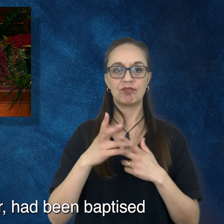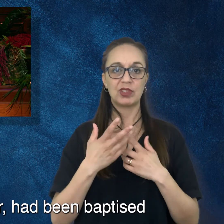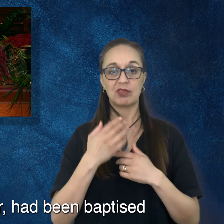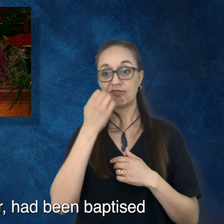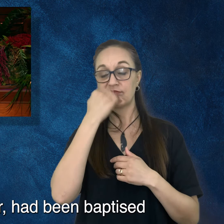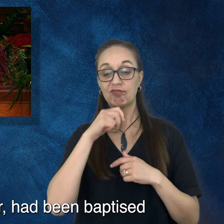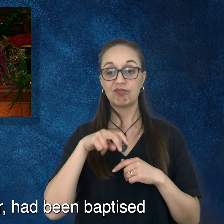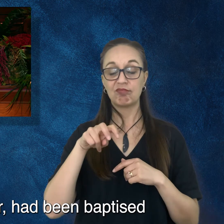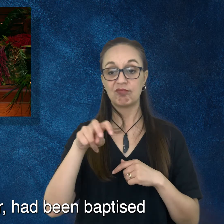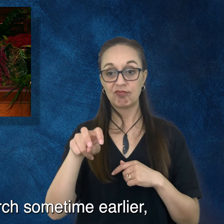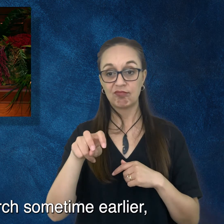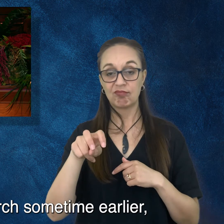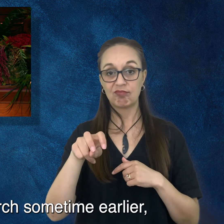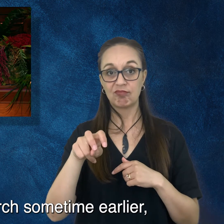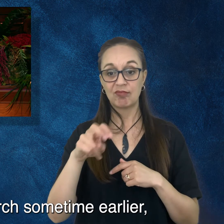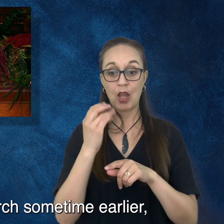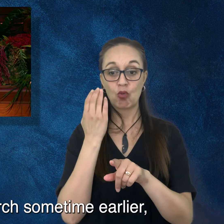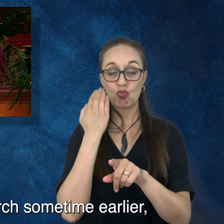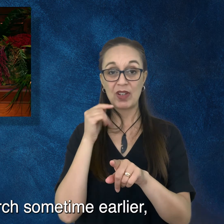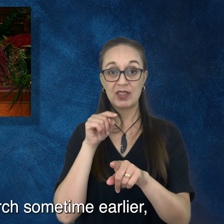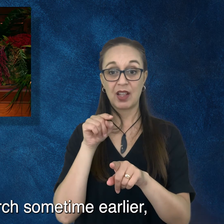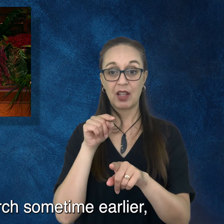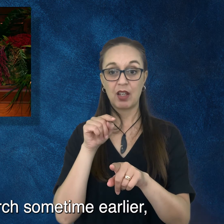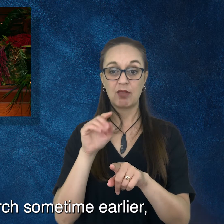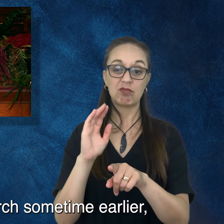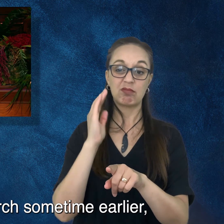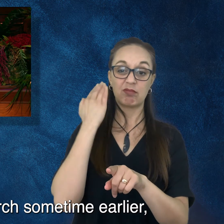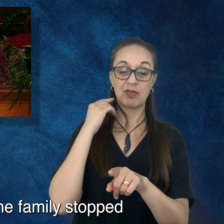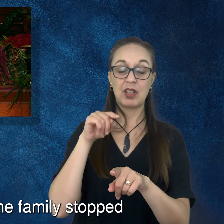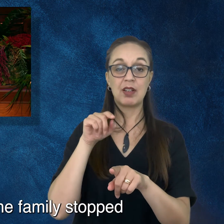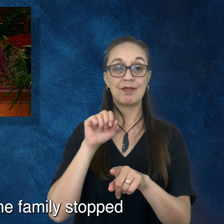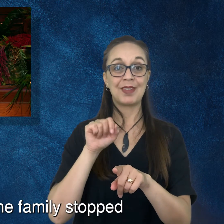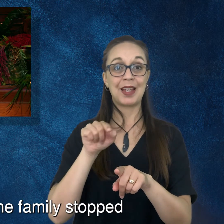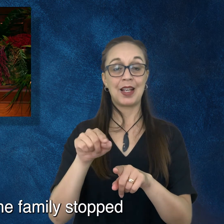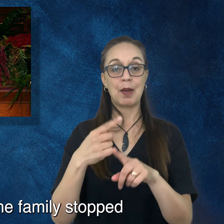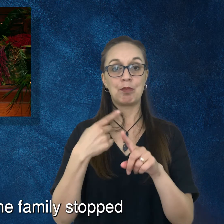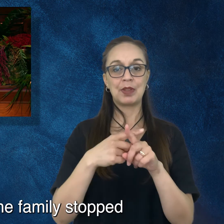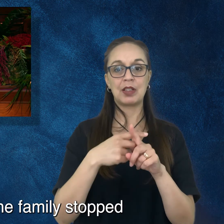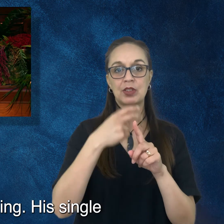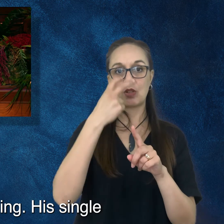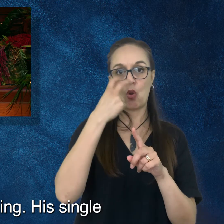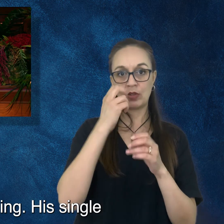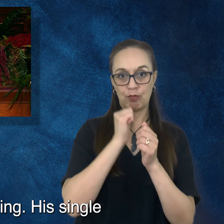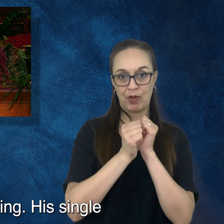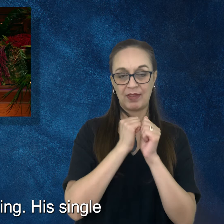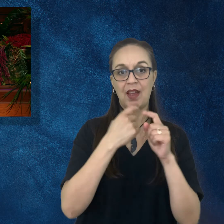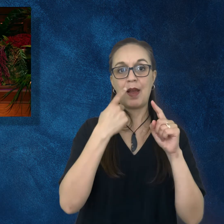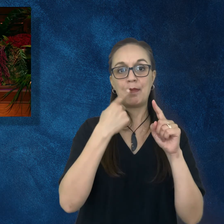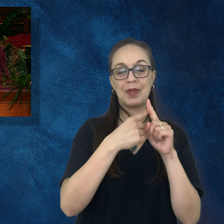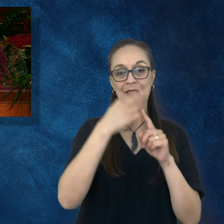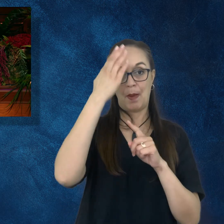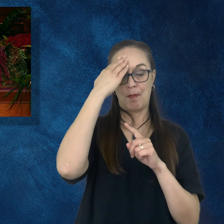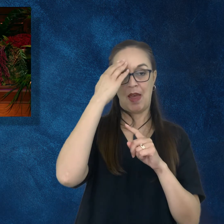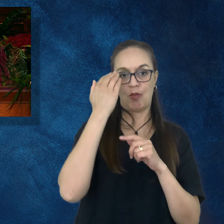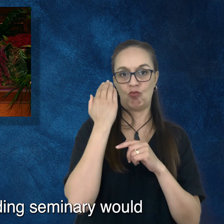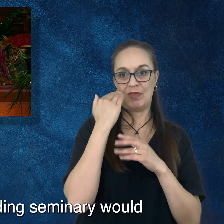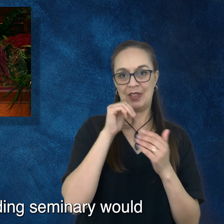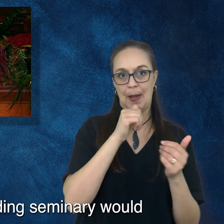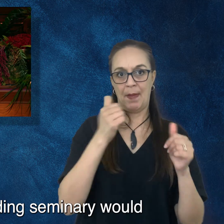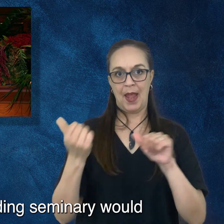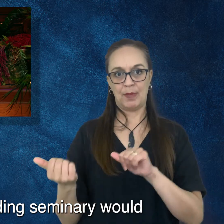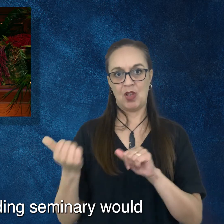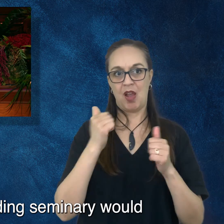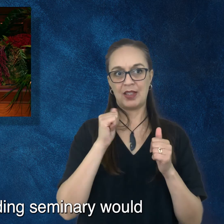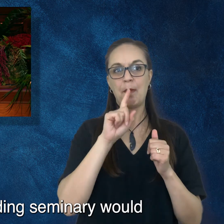and older brother, had been baptized into the church sometime earlier, and yet the family stopped attending. His single